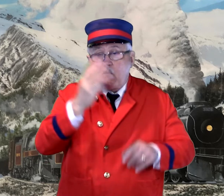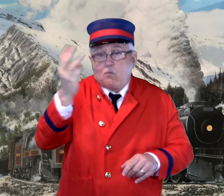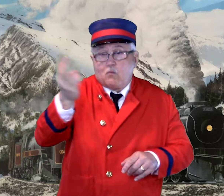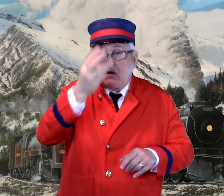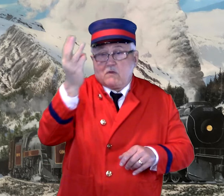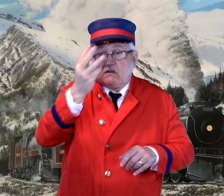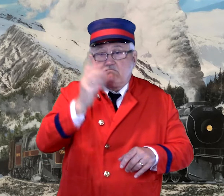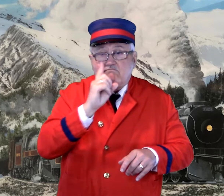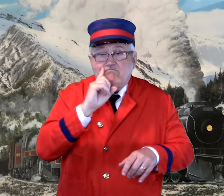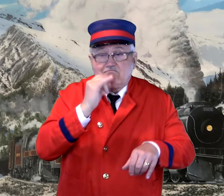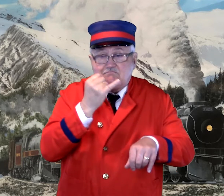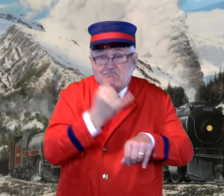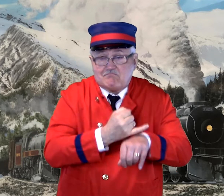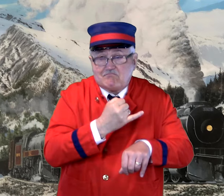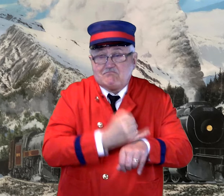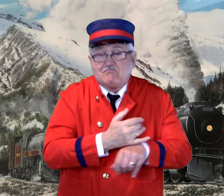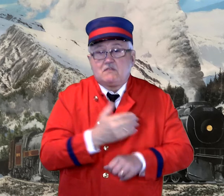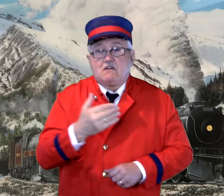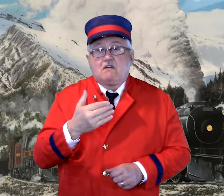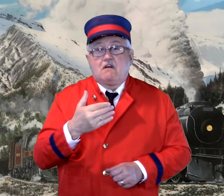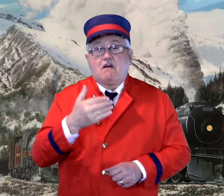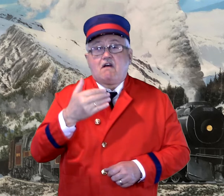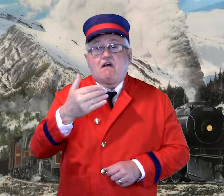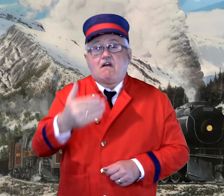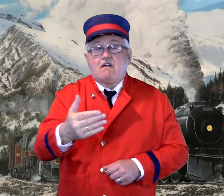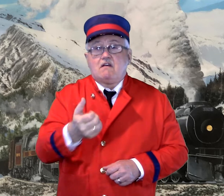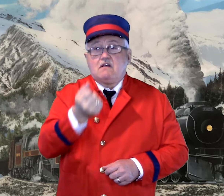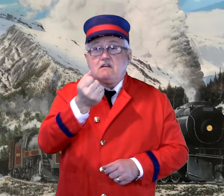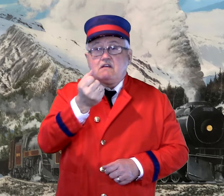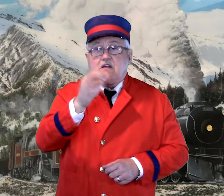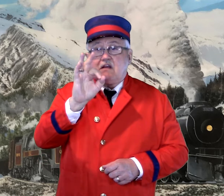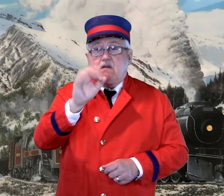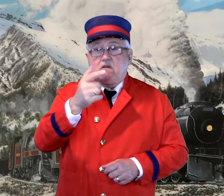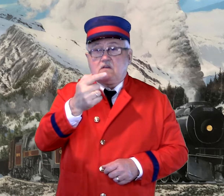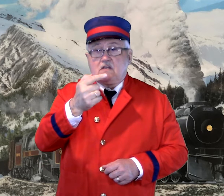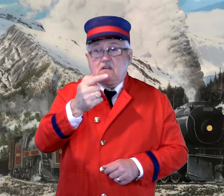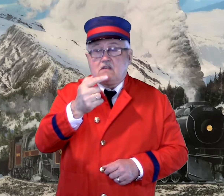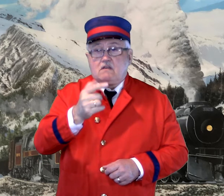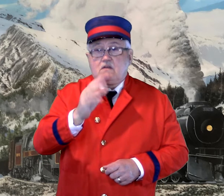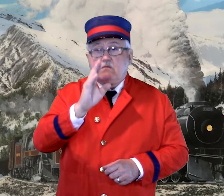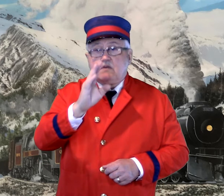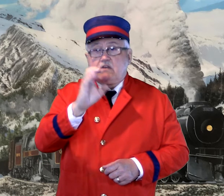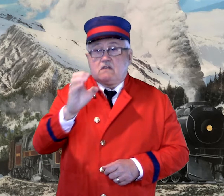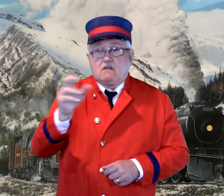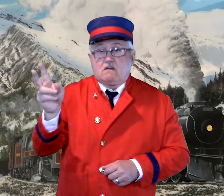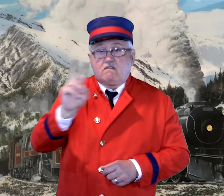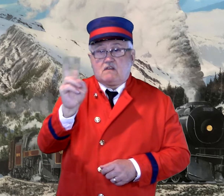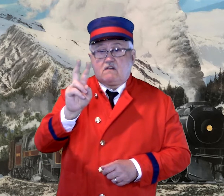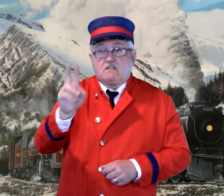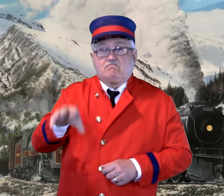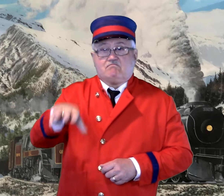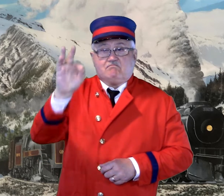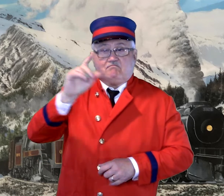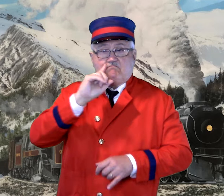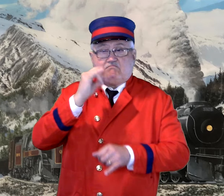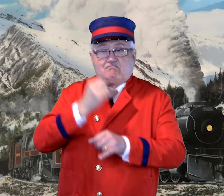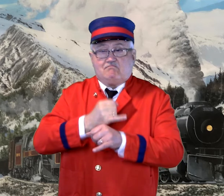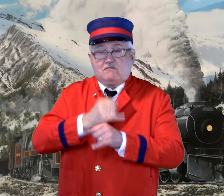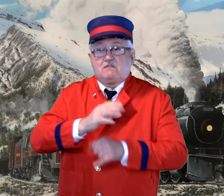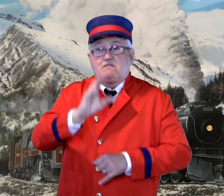British Columbia, the students went to Winnipeg to the Manitoba School for the Deaf. In 1921,